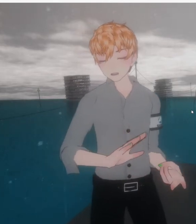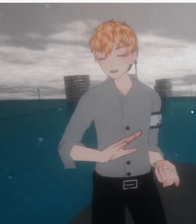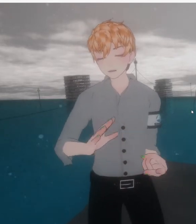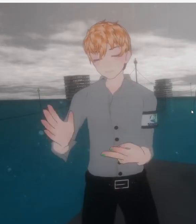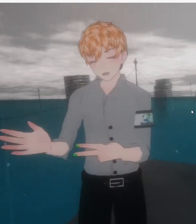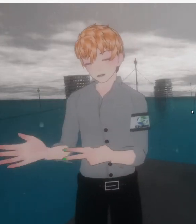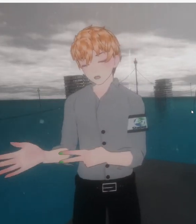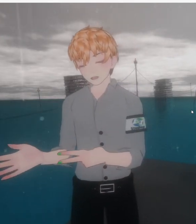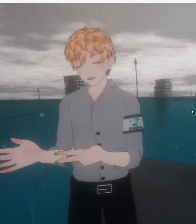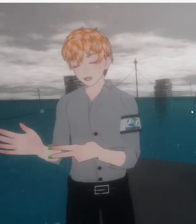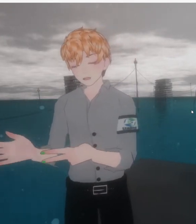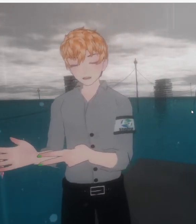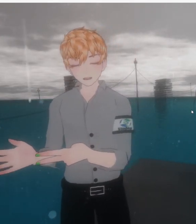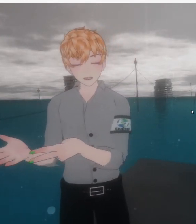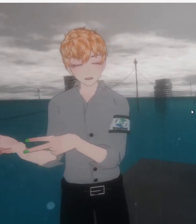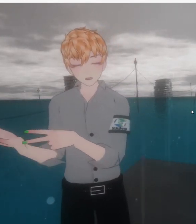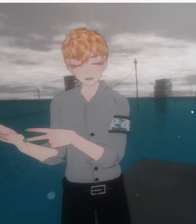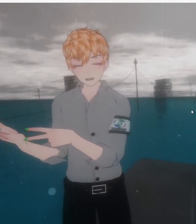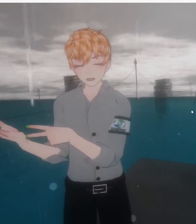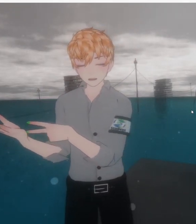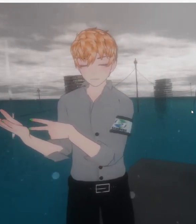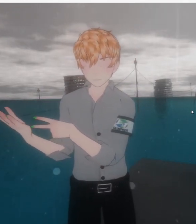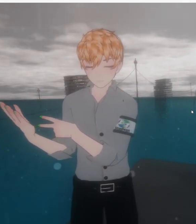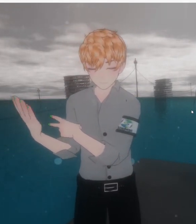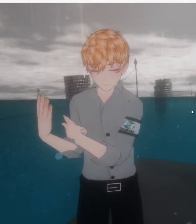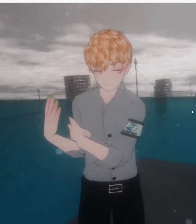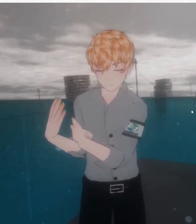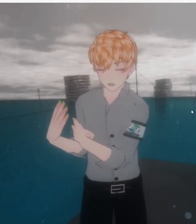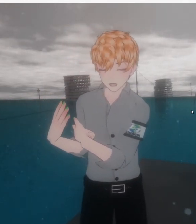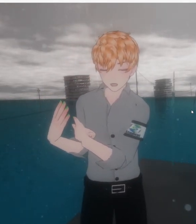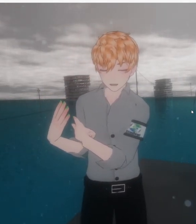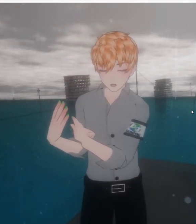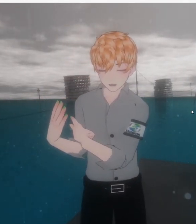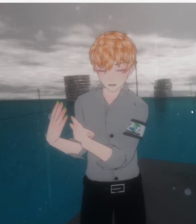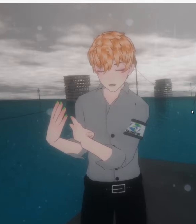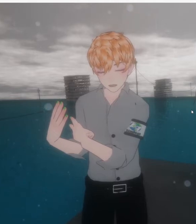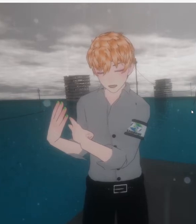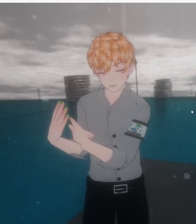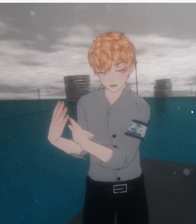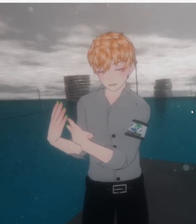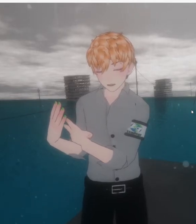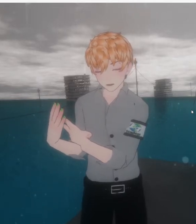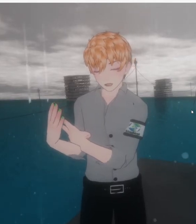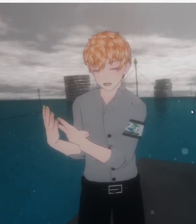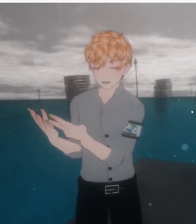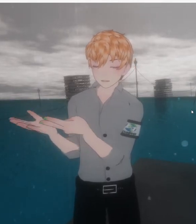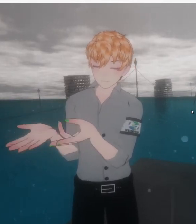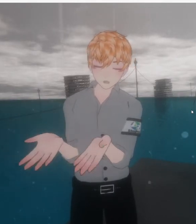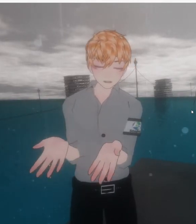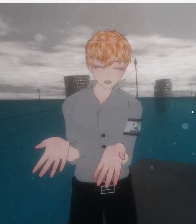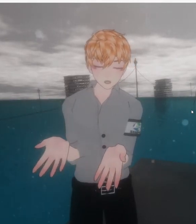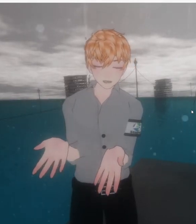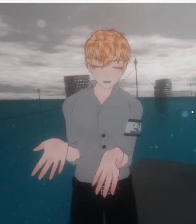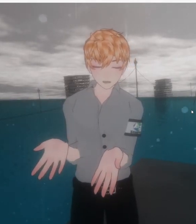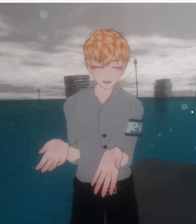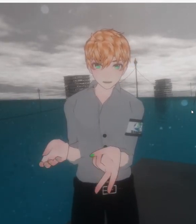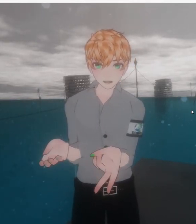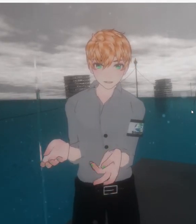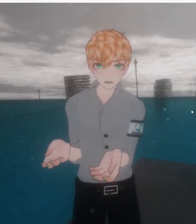or feeling about them in another way that allows you to be complacent, perhaps, which that would be coping in some